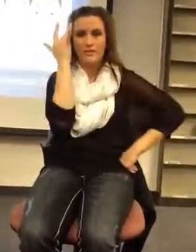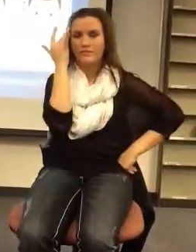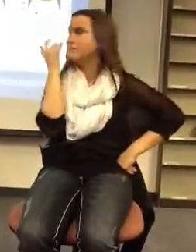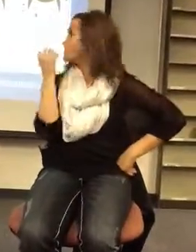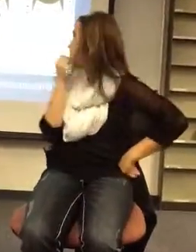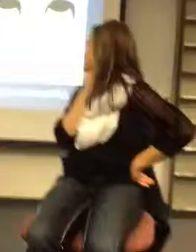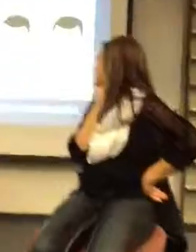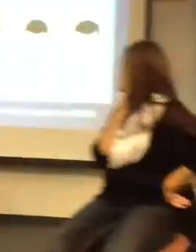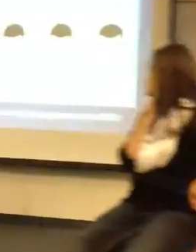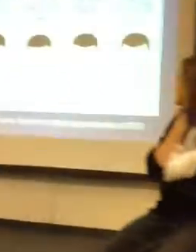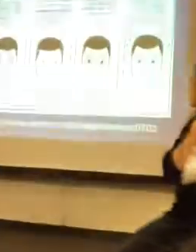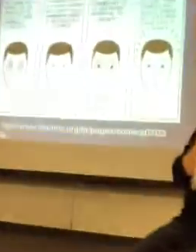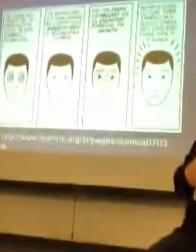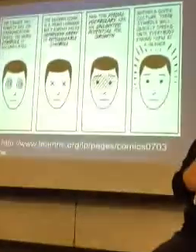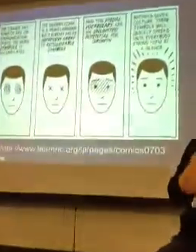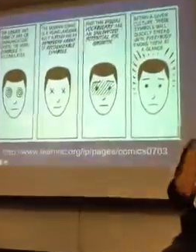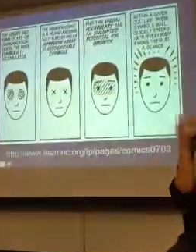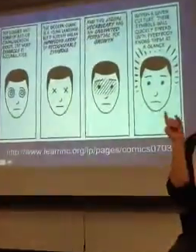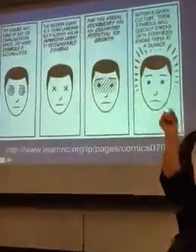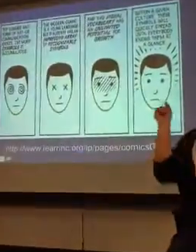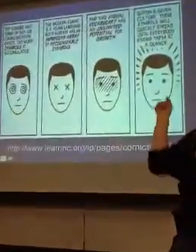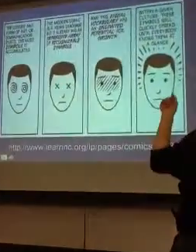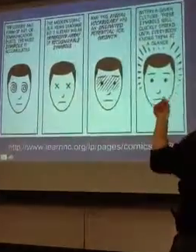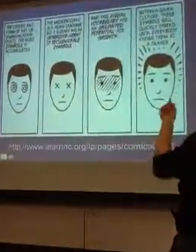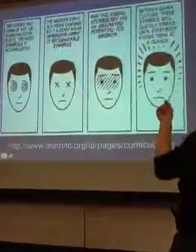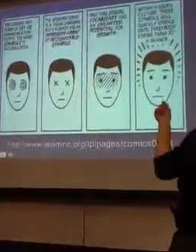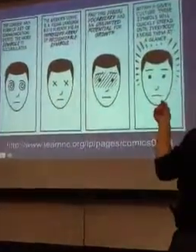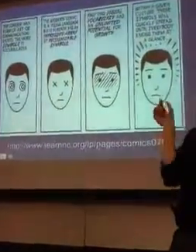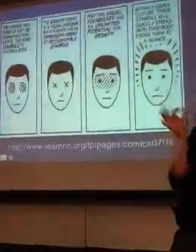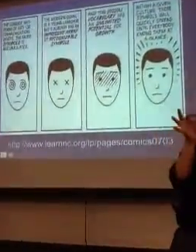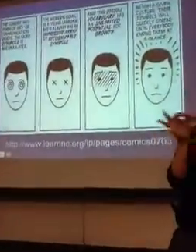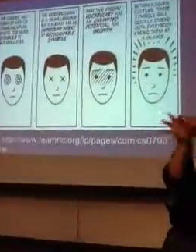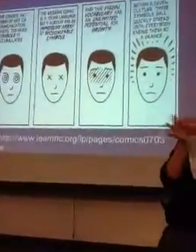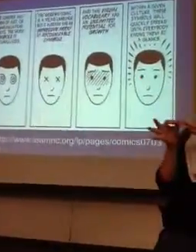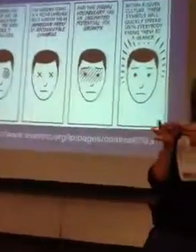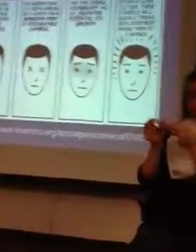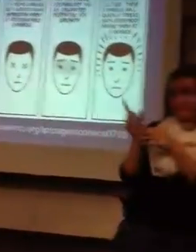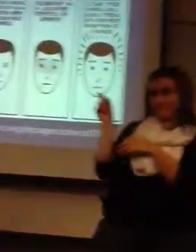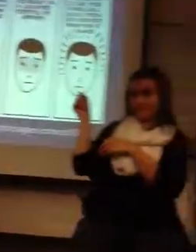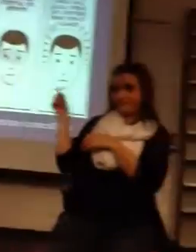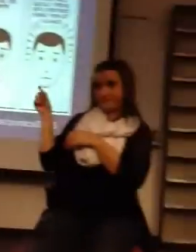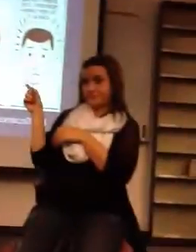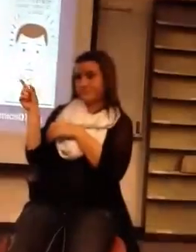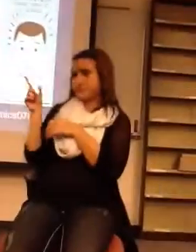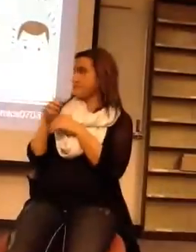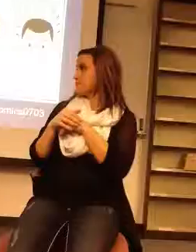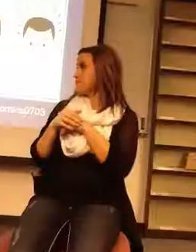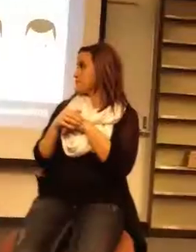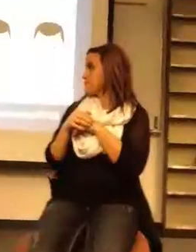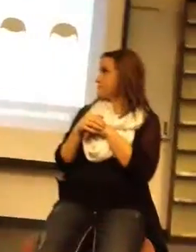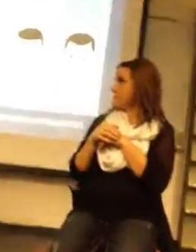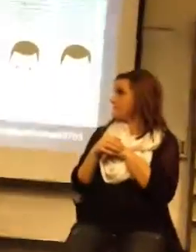panels that helps explain this. This is by a